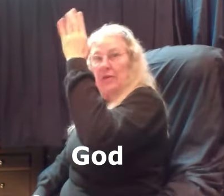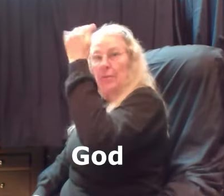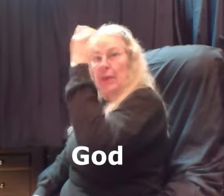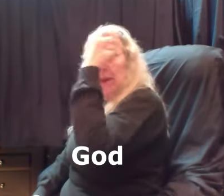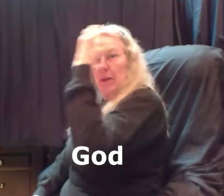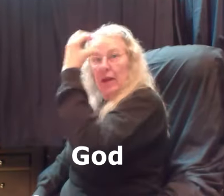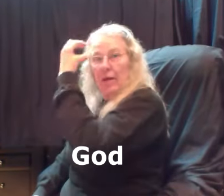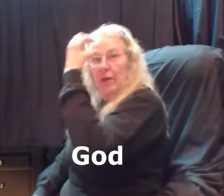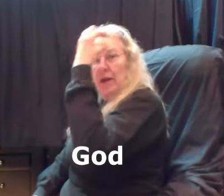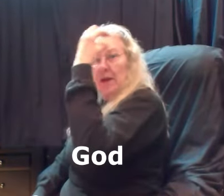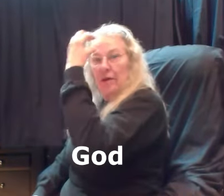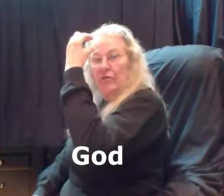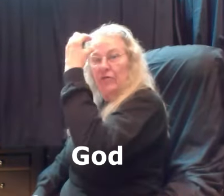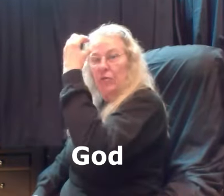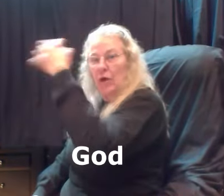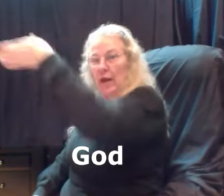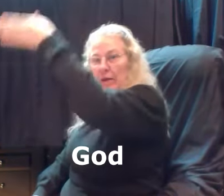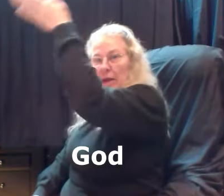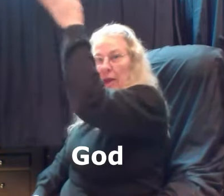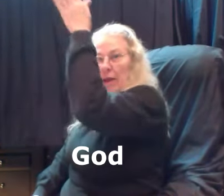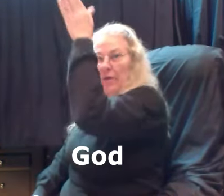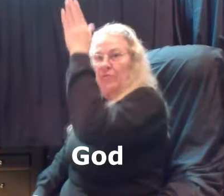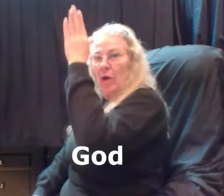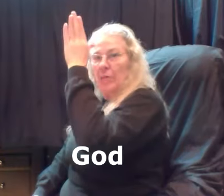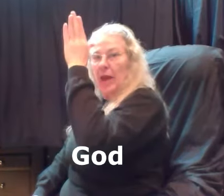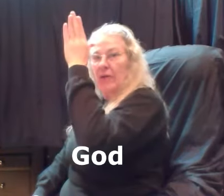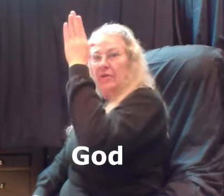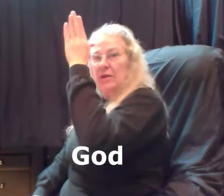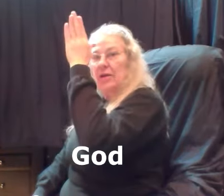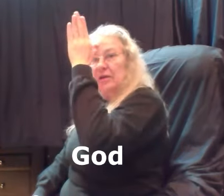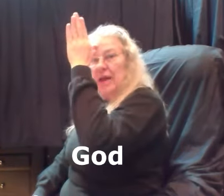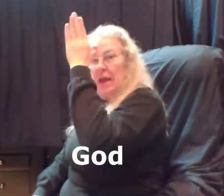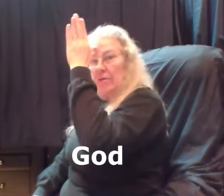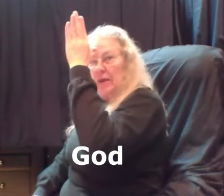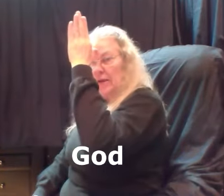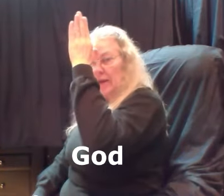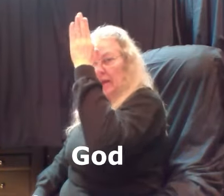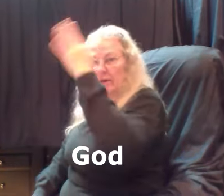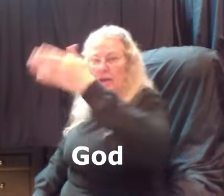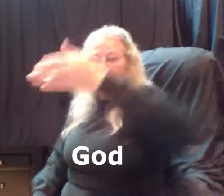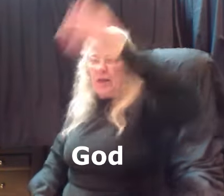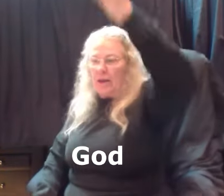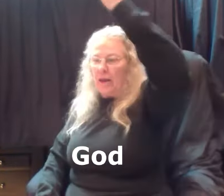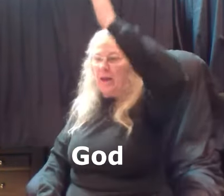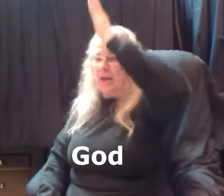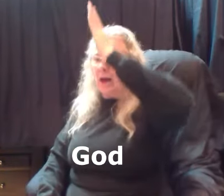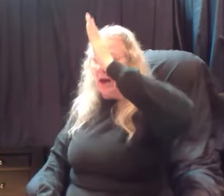male area of your forehead. From heaven down and land. God.